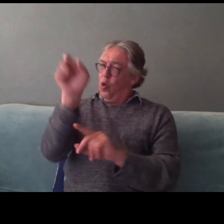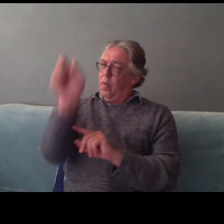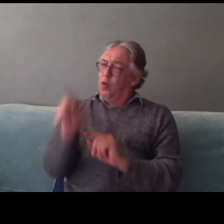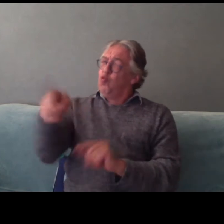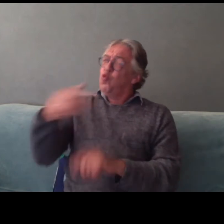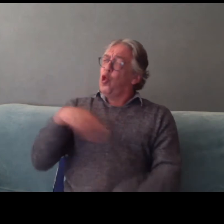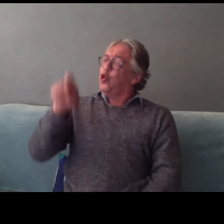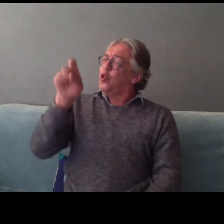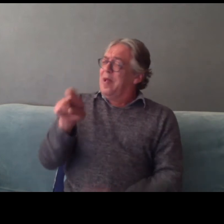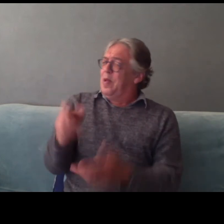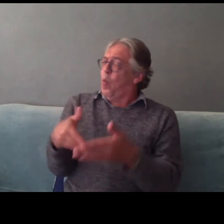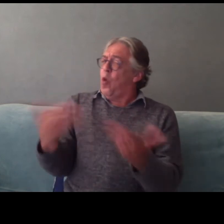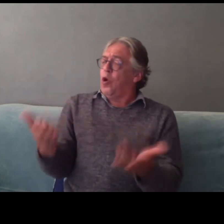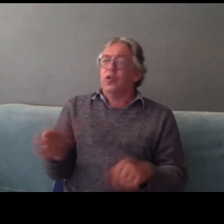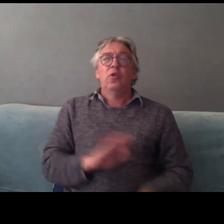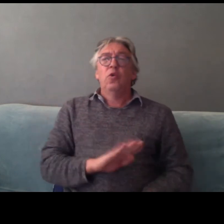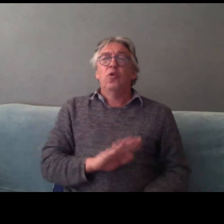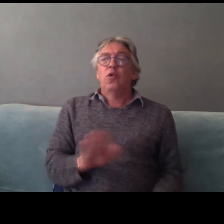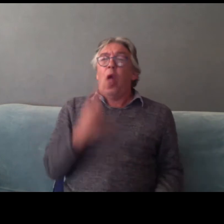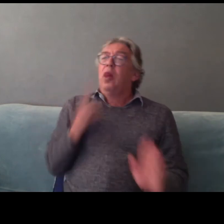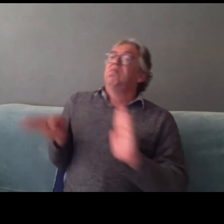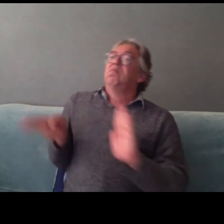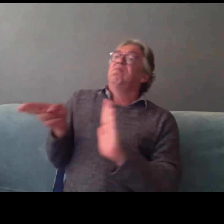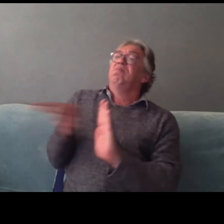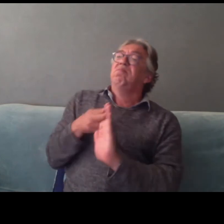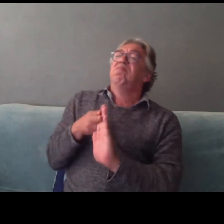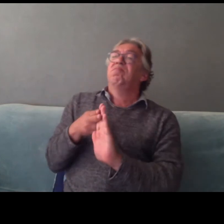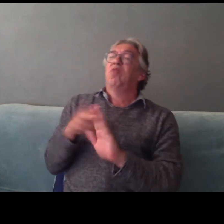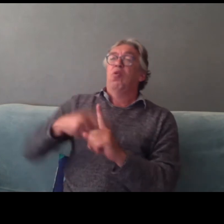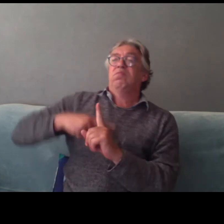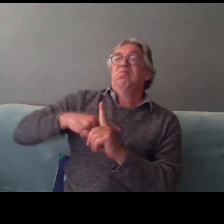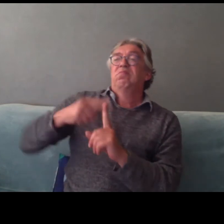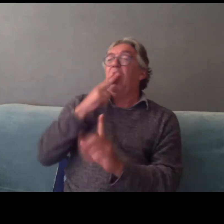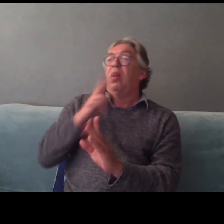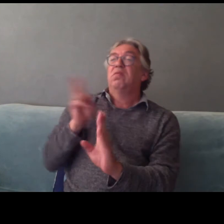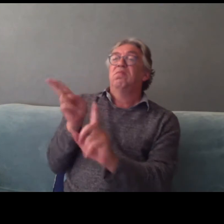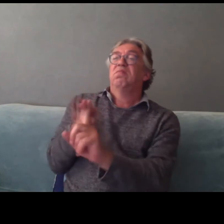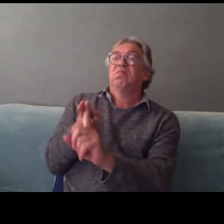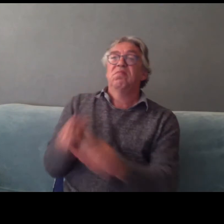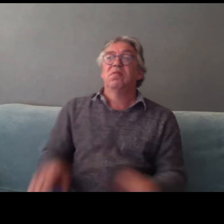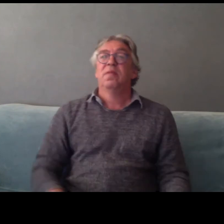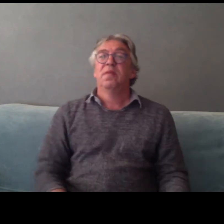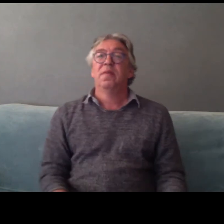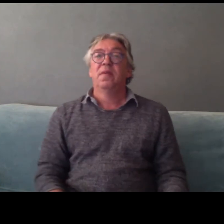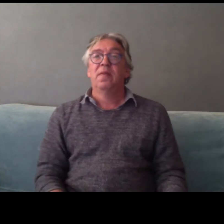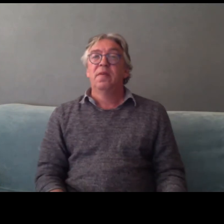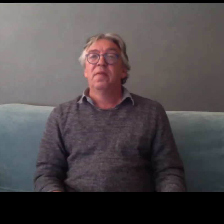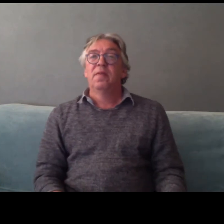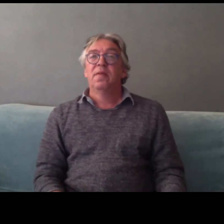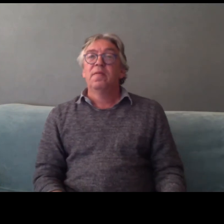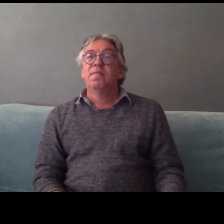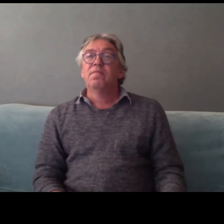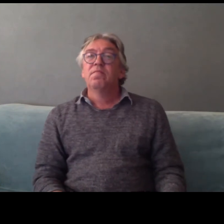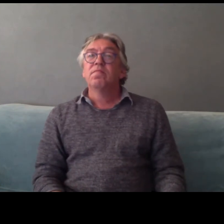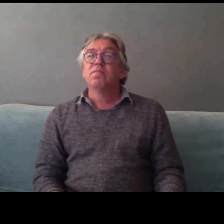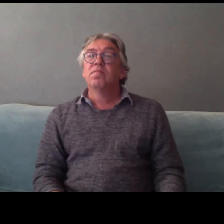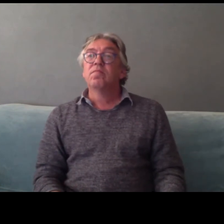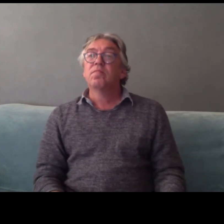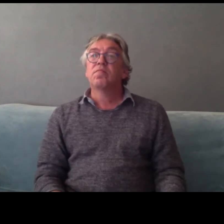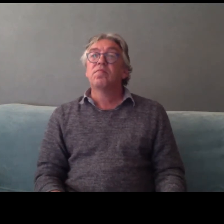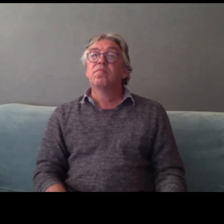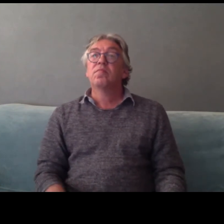arbitrary sort of measurement. So the most familiar one is, how many hours of practical assistance, personal assistance does somebody